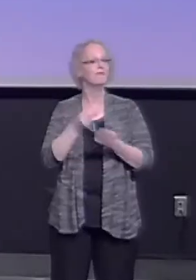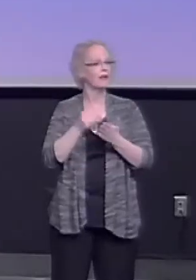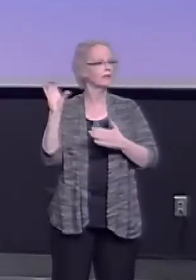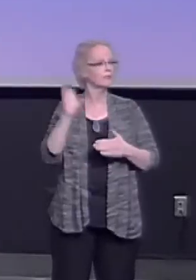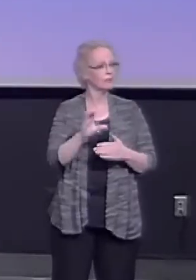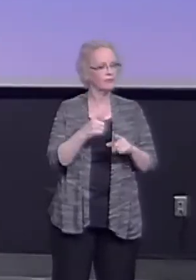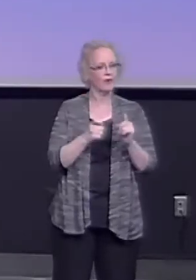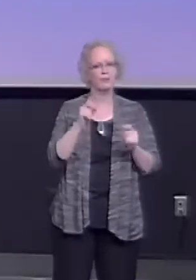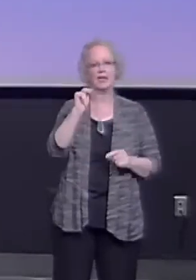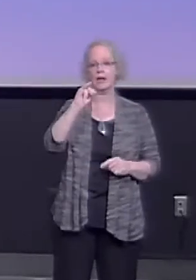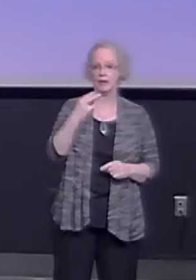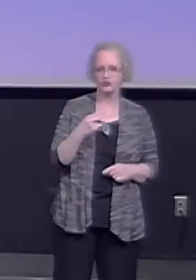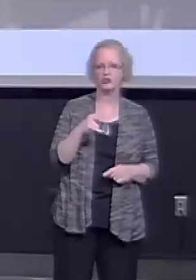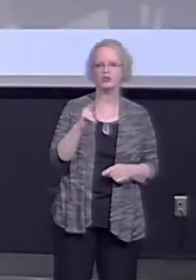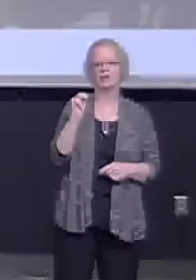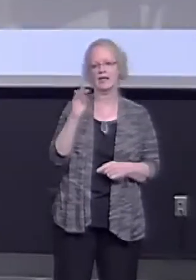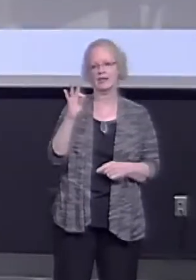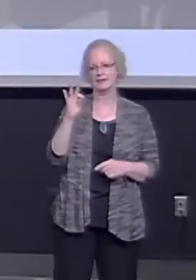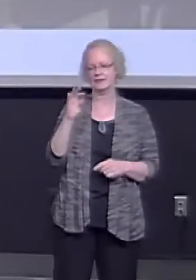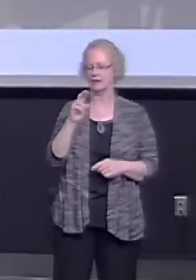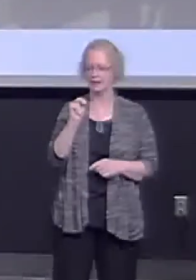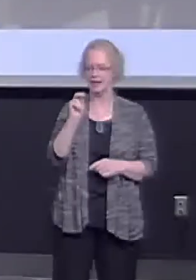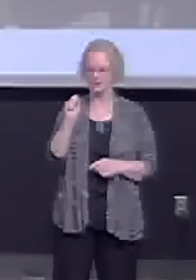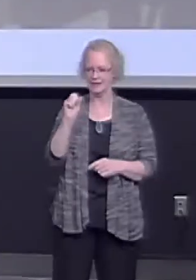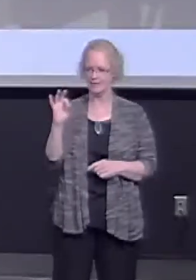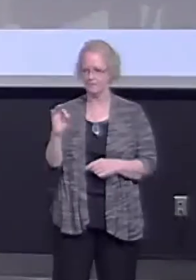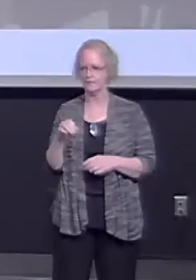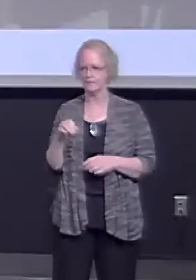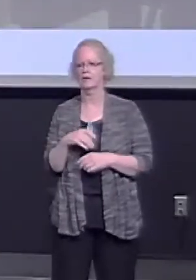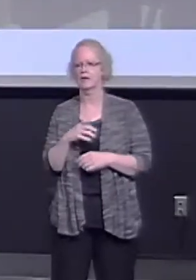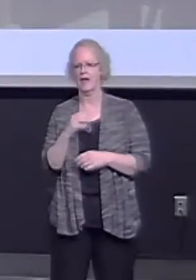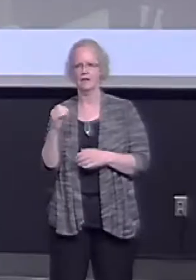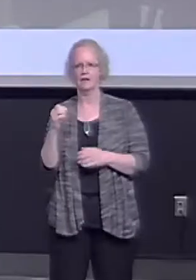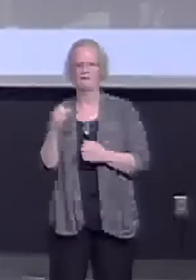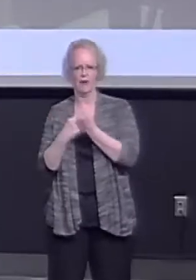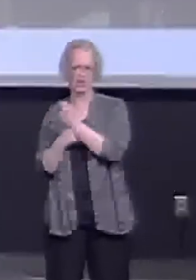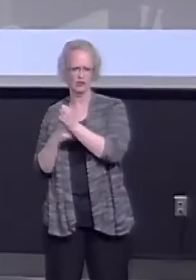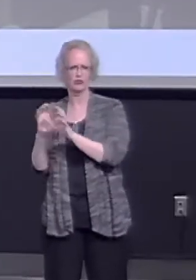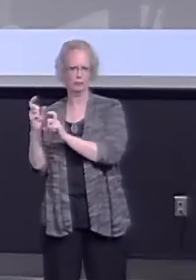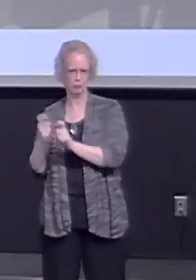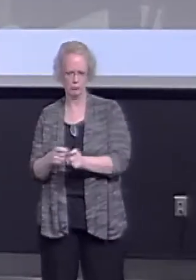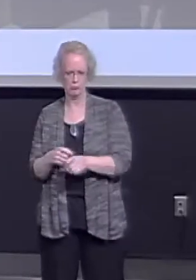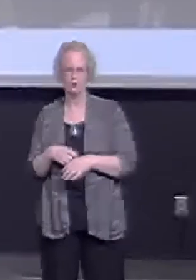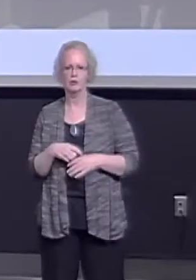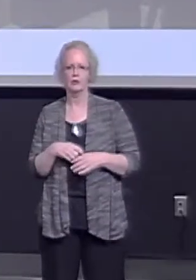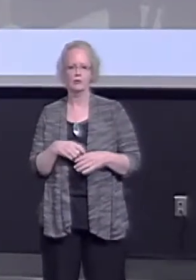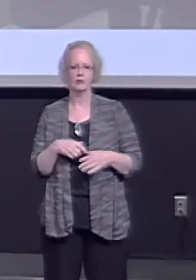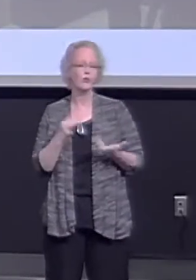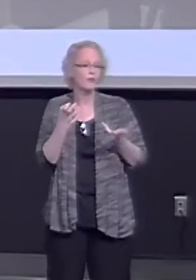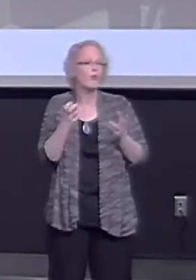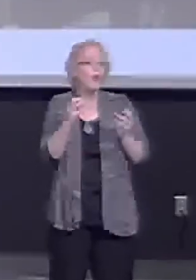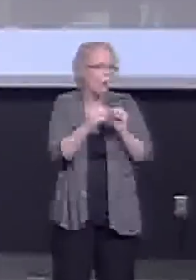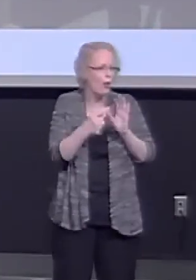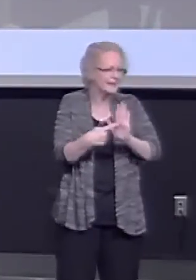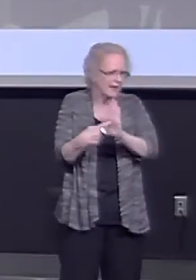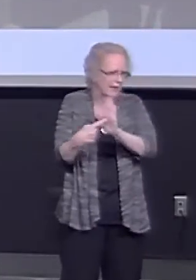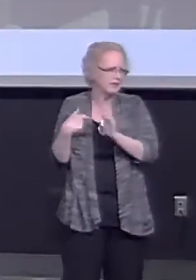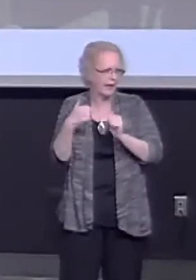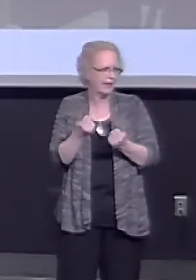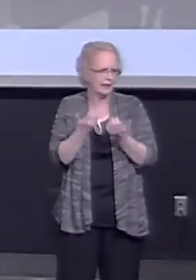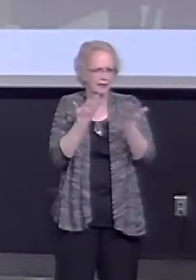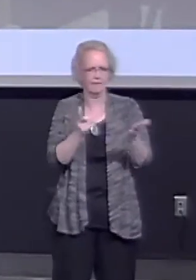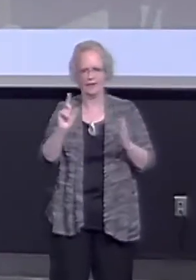NSF, and from the Humboldt Foundation. And if you want to hear more music examples, I can do that later on. Thank you very